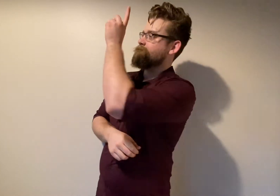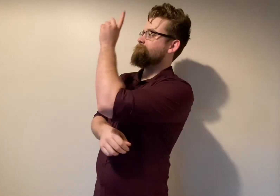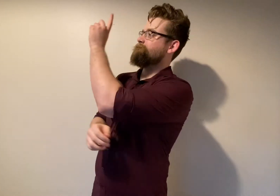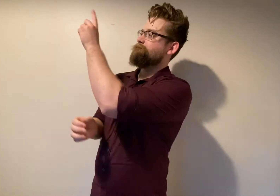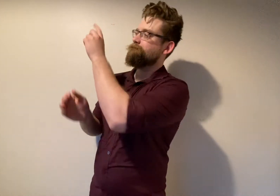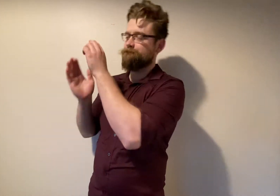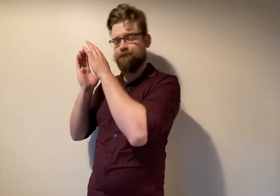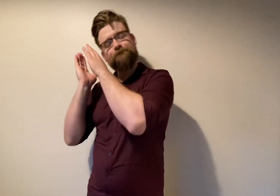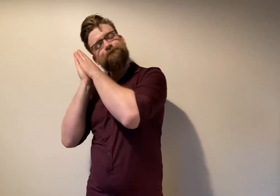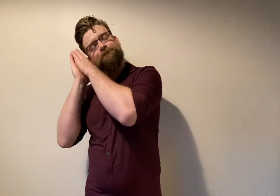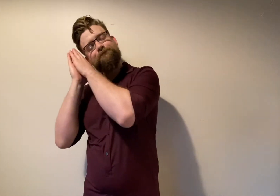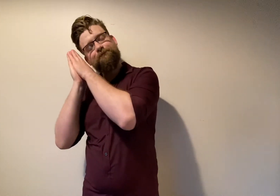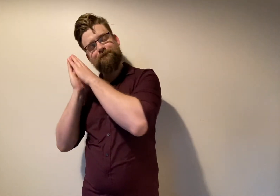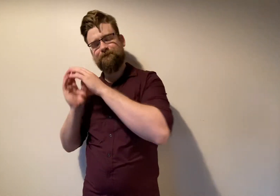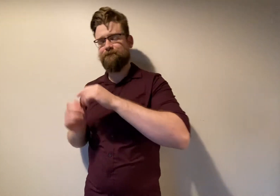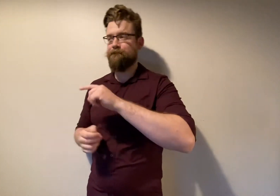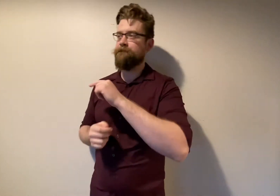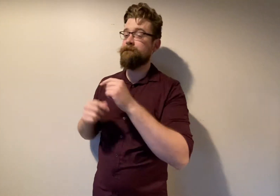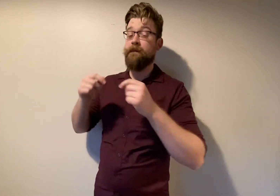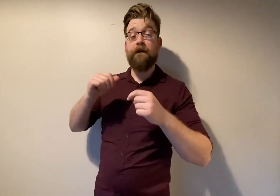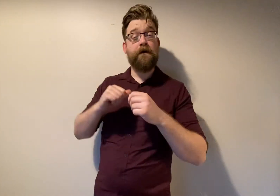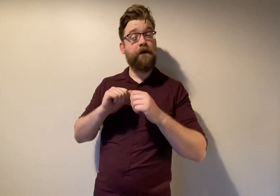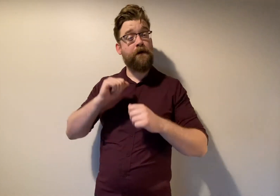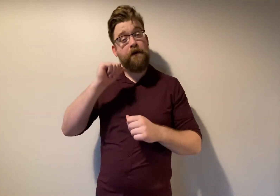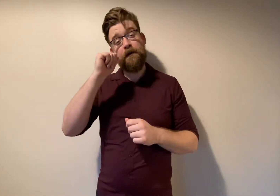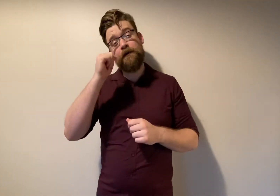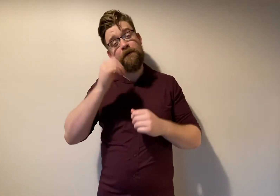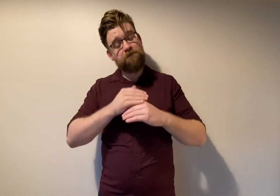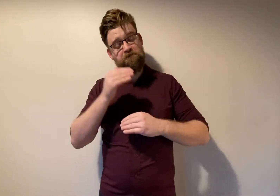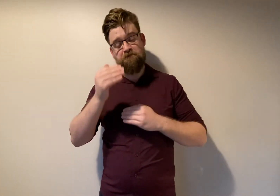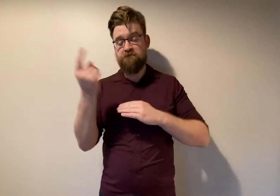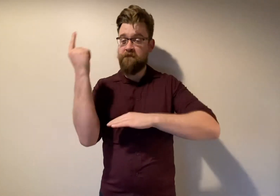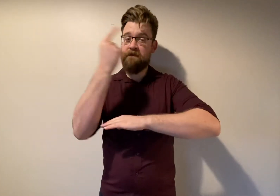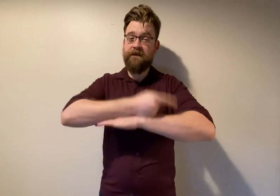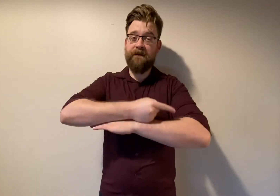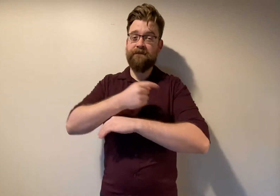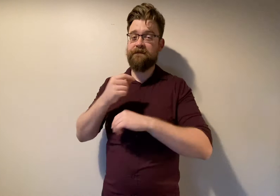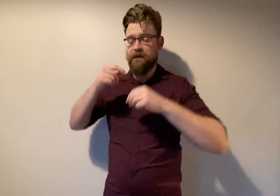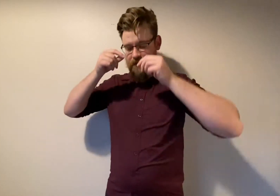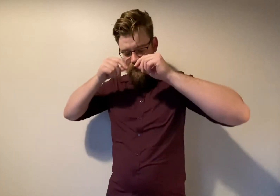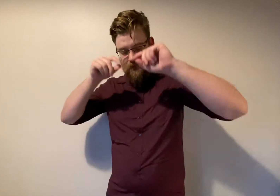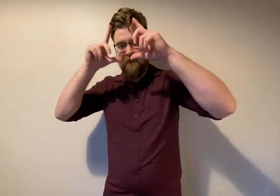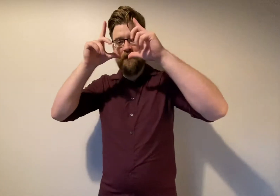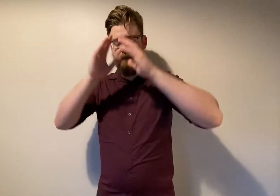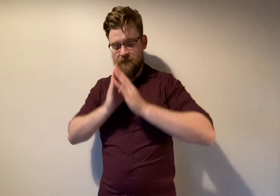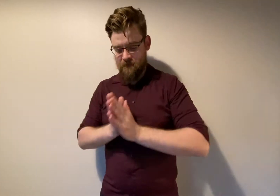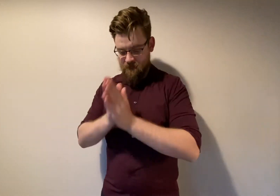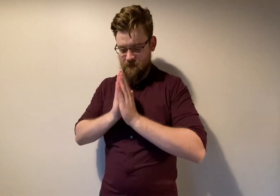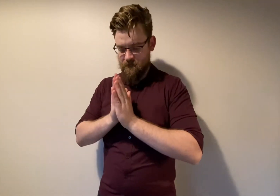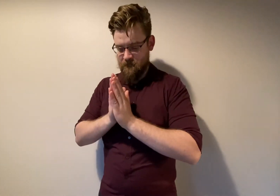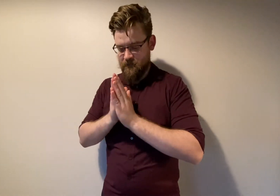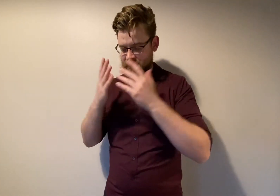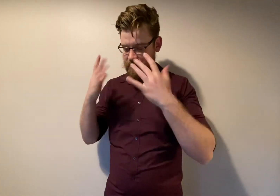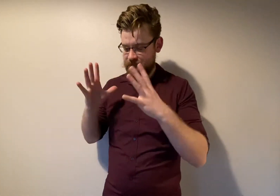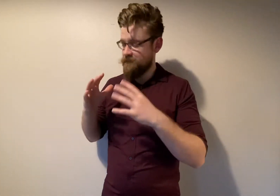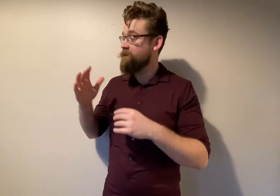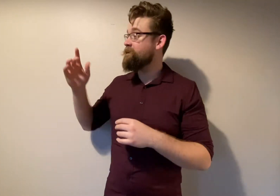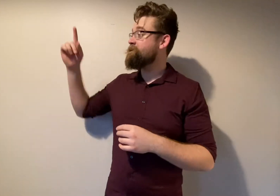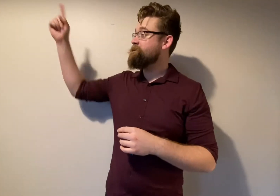work, when to his great wonder there stood the shoes already made upon the table. The good man knew not what to